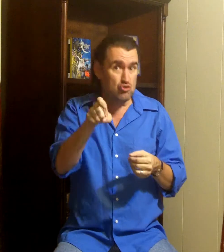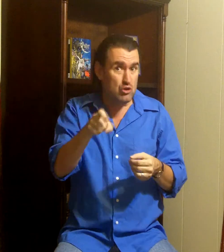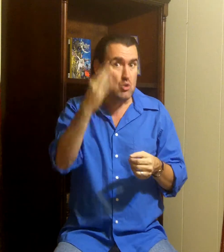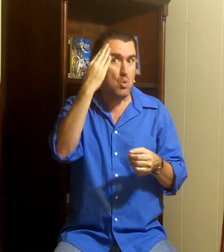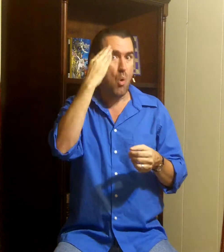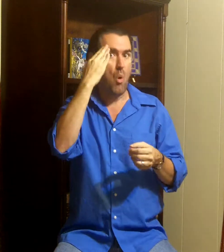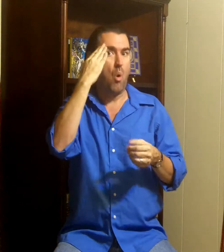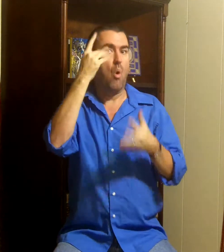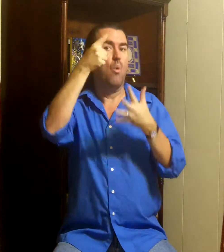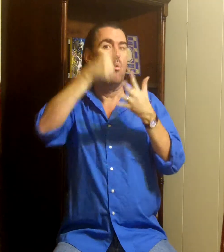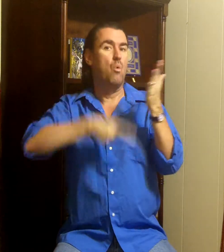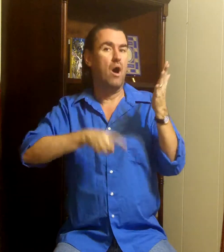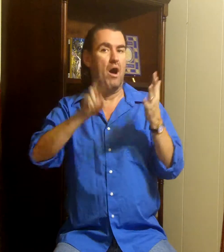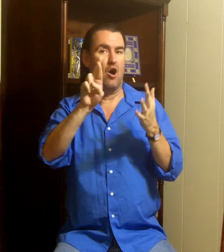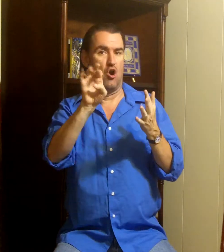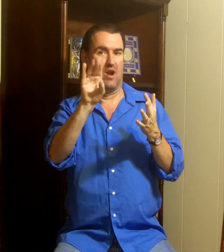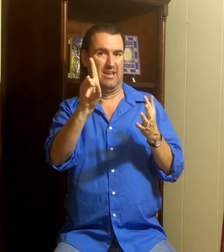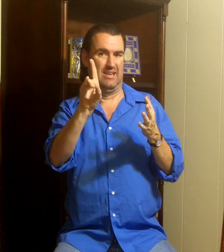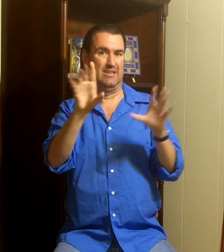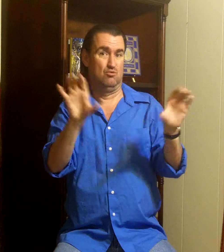a lot of influence through their regional,